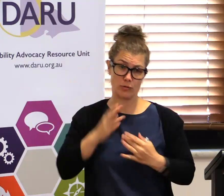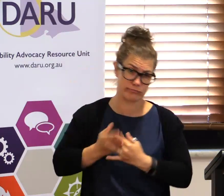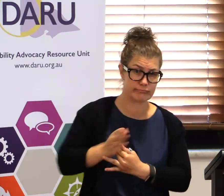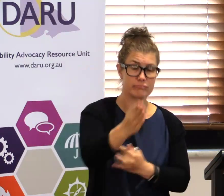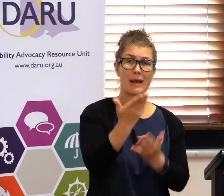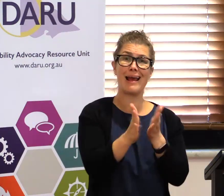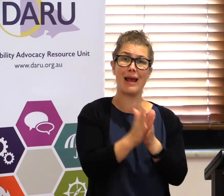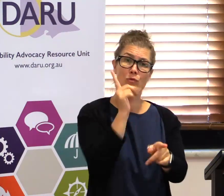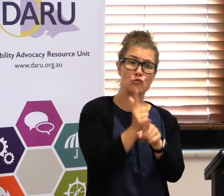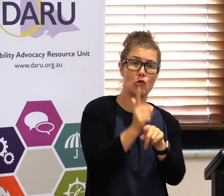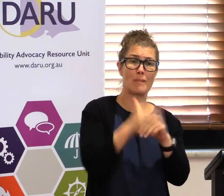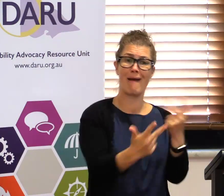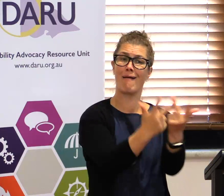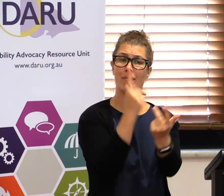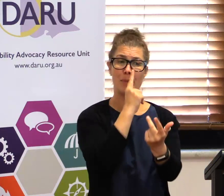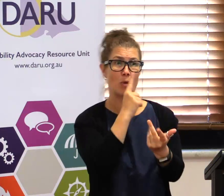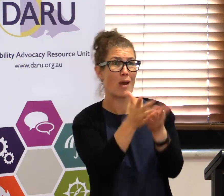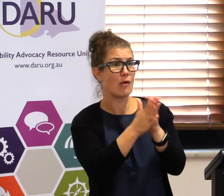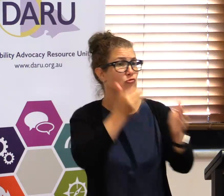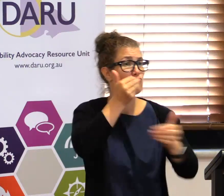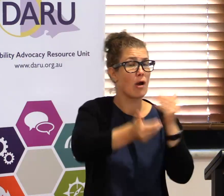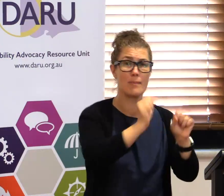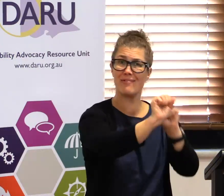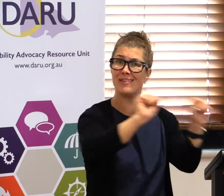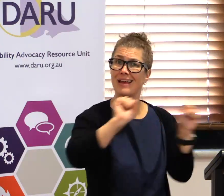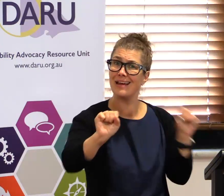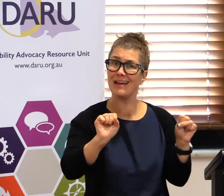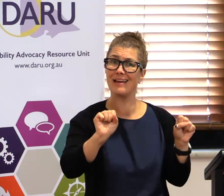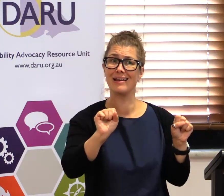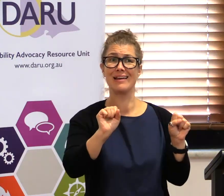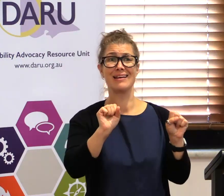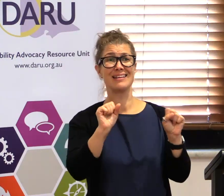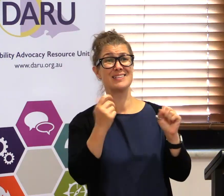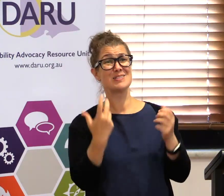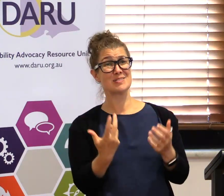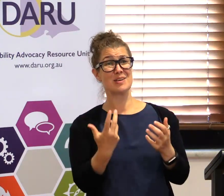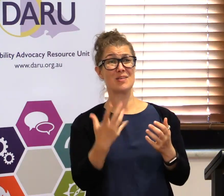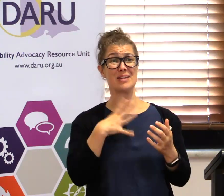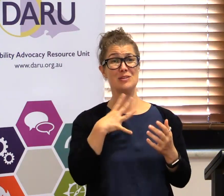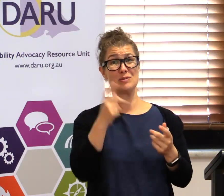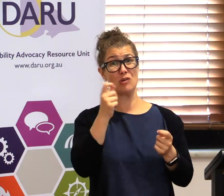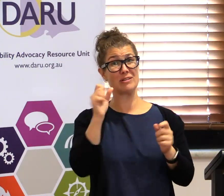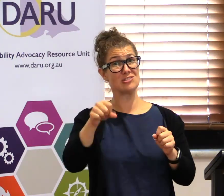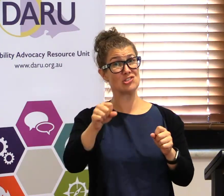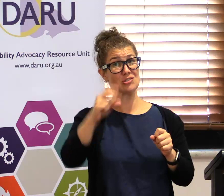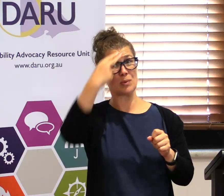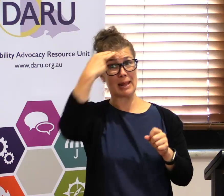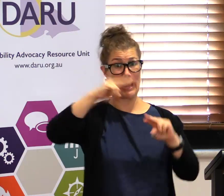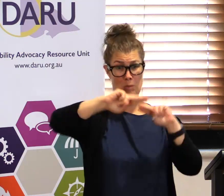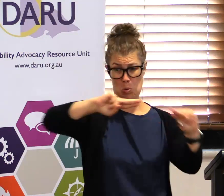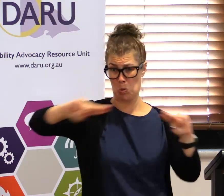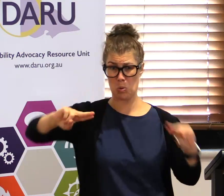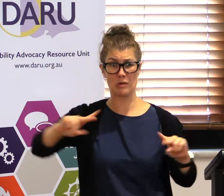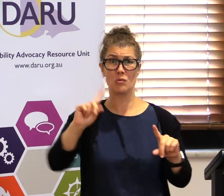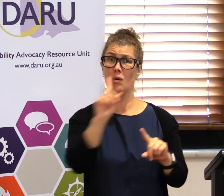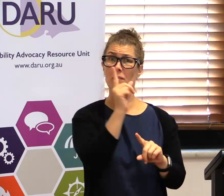about people and just being alert to particularly the degree of ableism that is actually, that's what people were saying. It